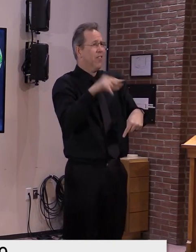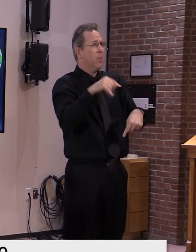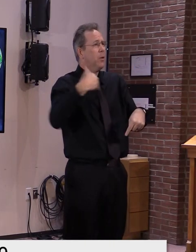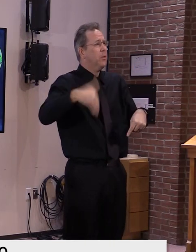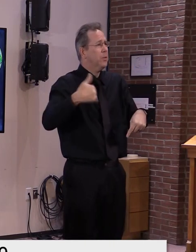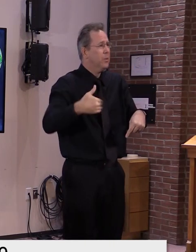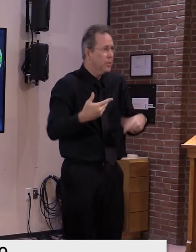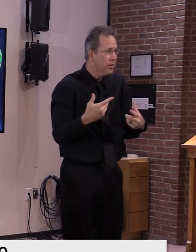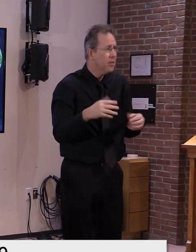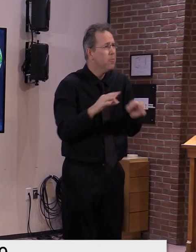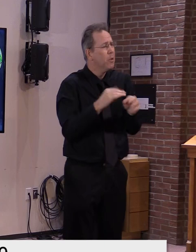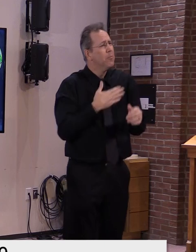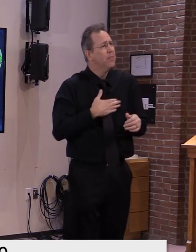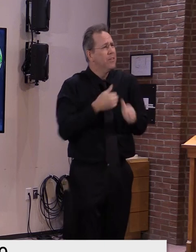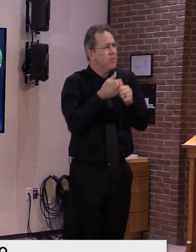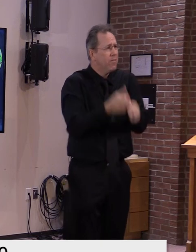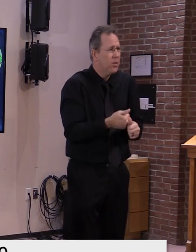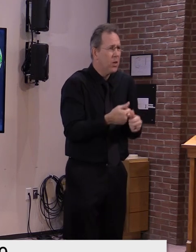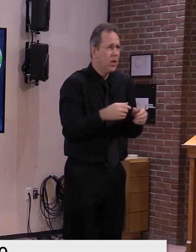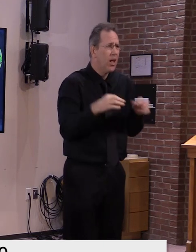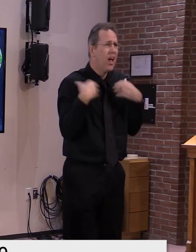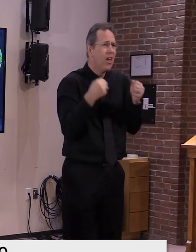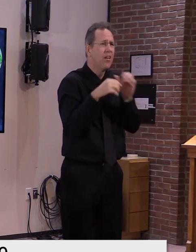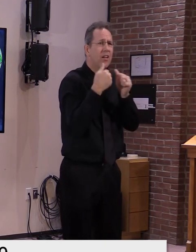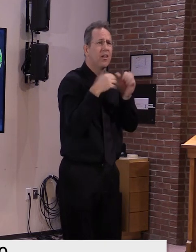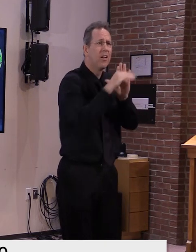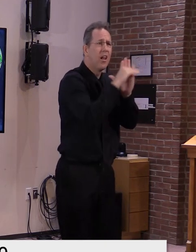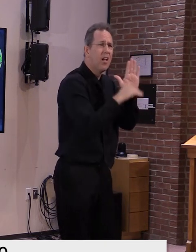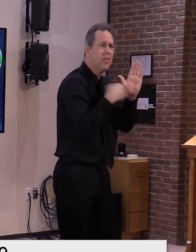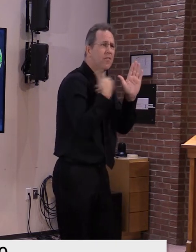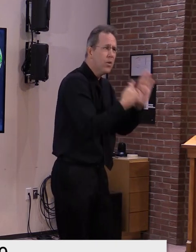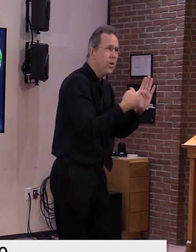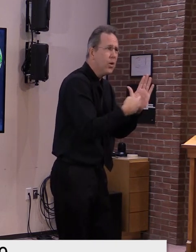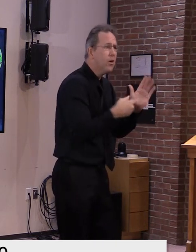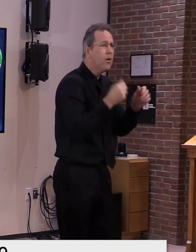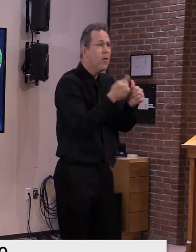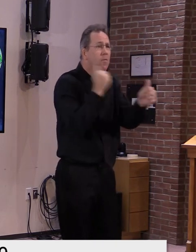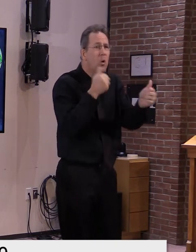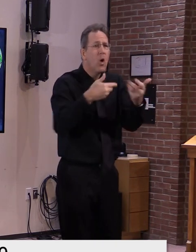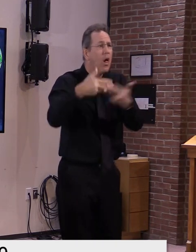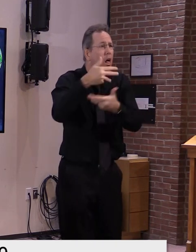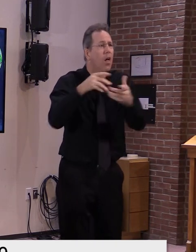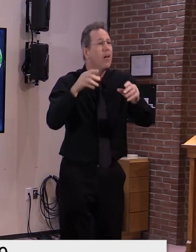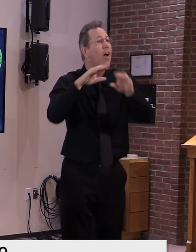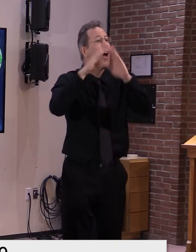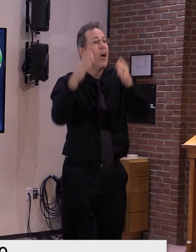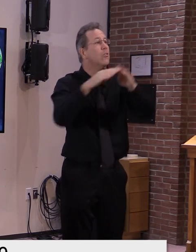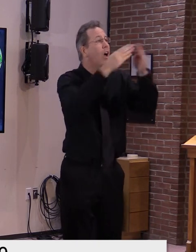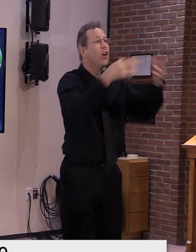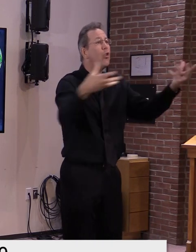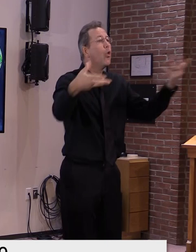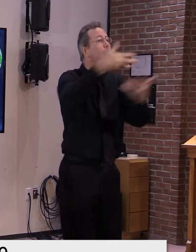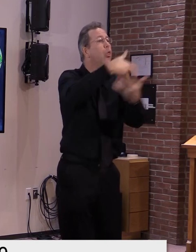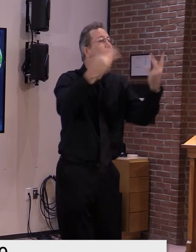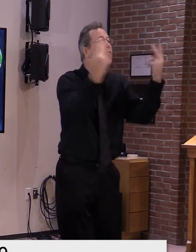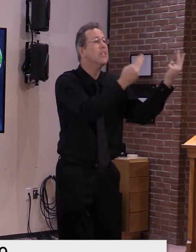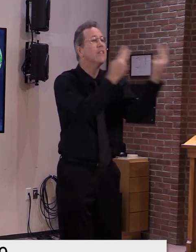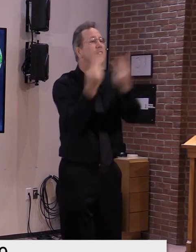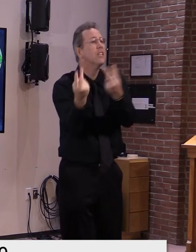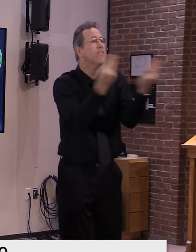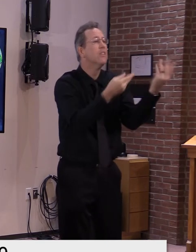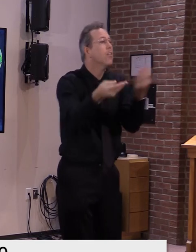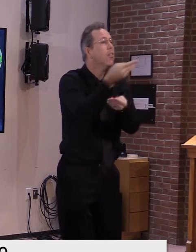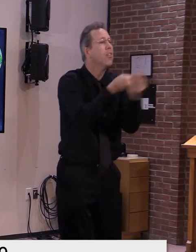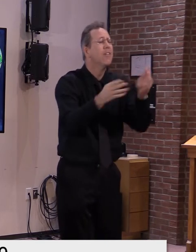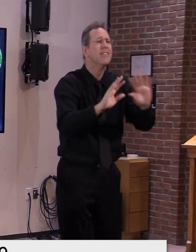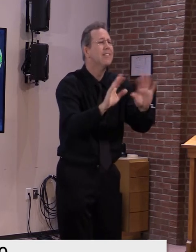guidance, like avoiding multi-family gatherings that are a want rather than a need. Think